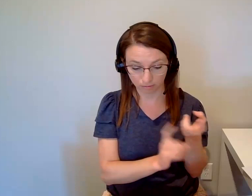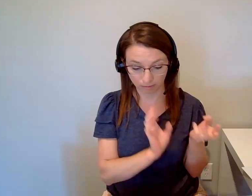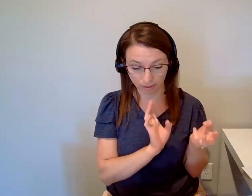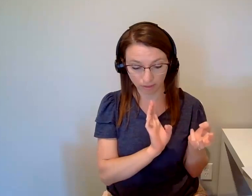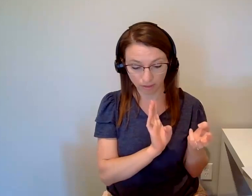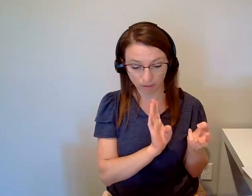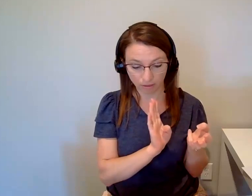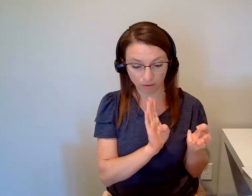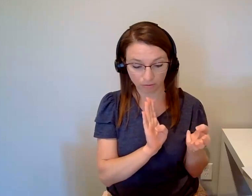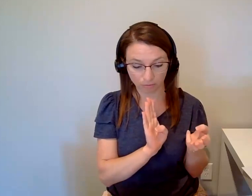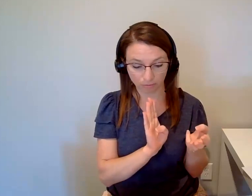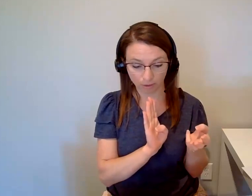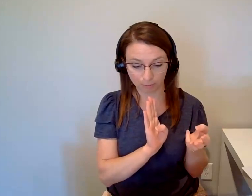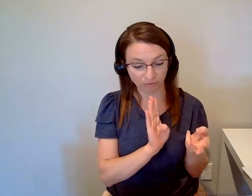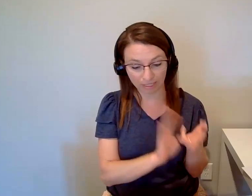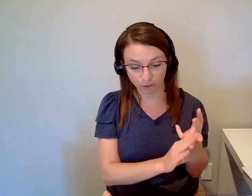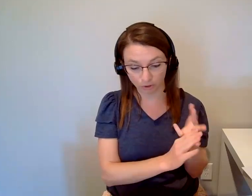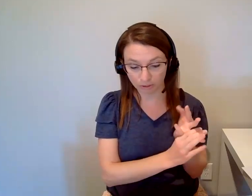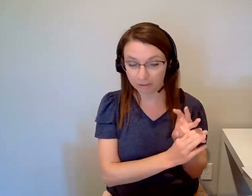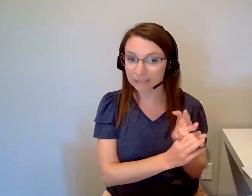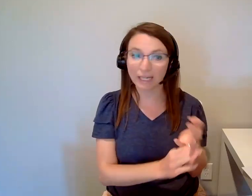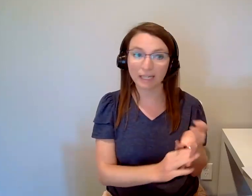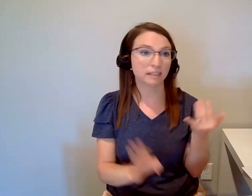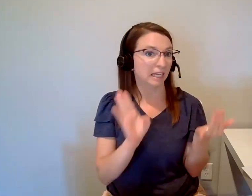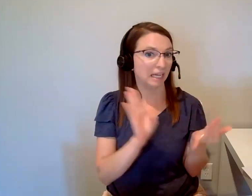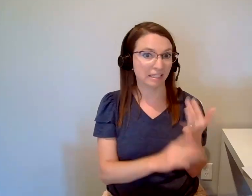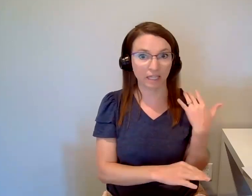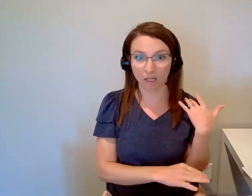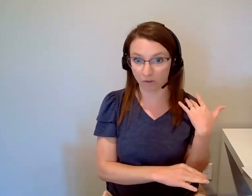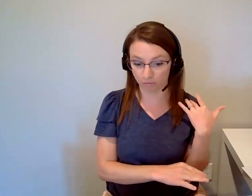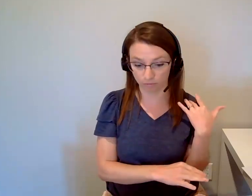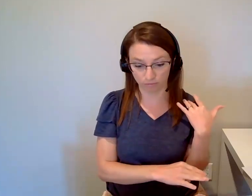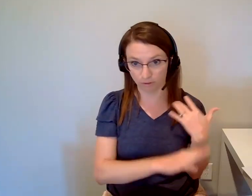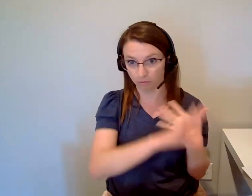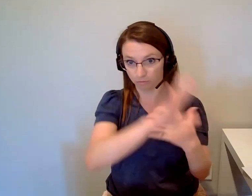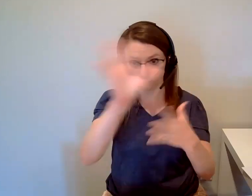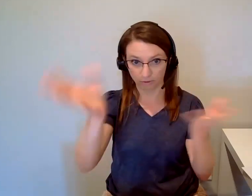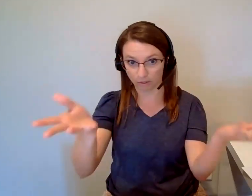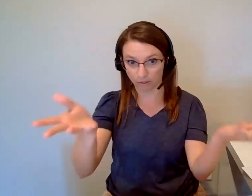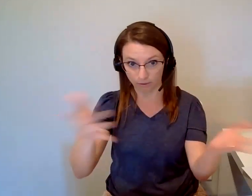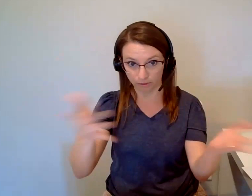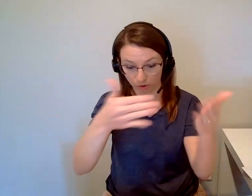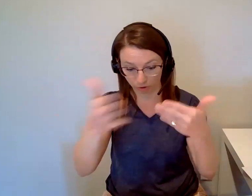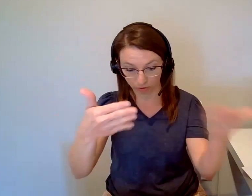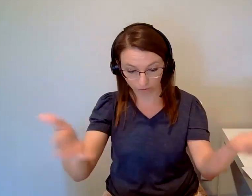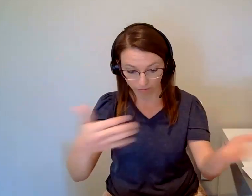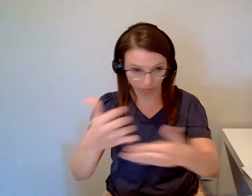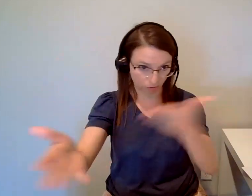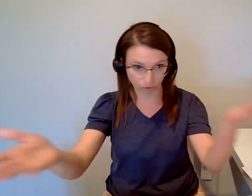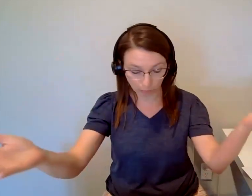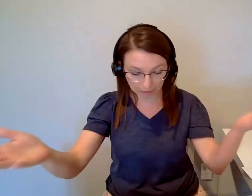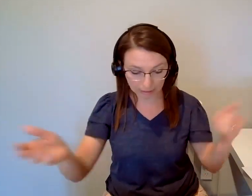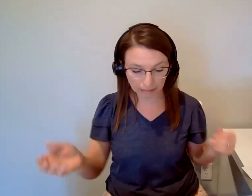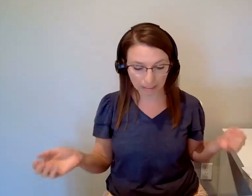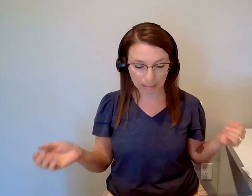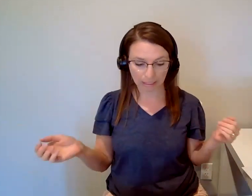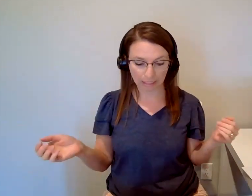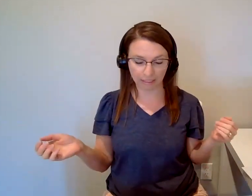okay, provide your hearing status, ask how, you know, how each other are doing, and